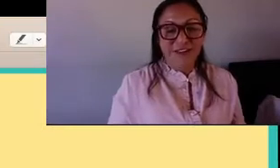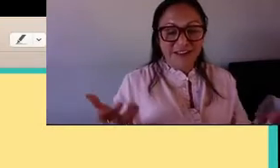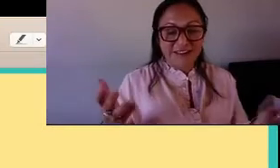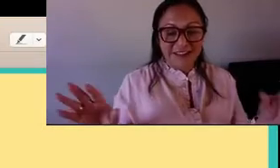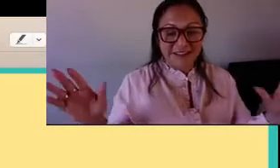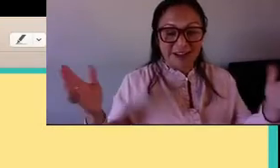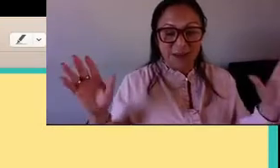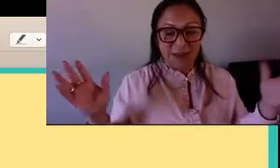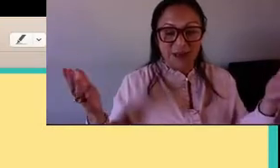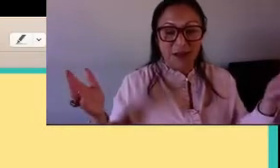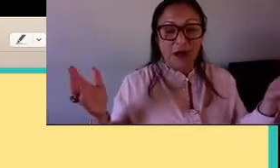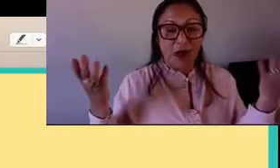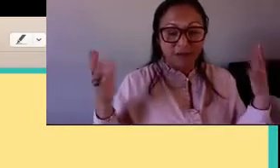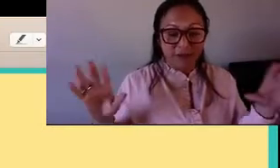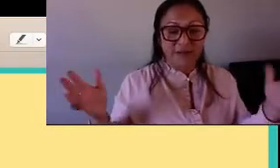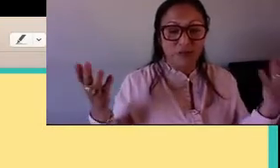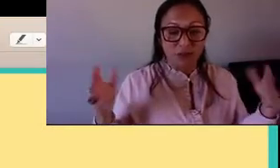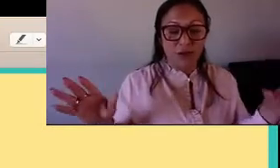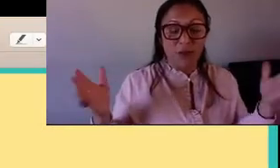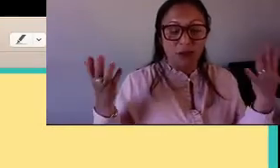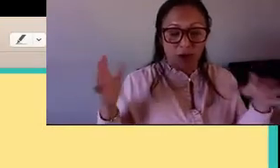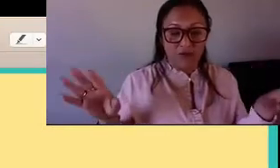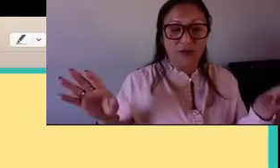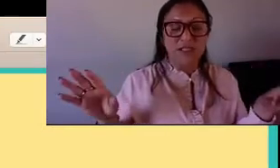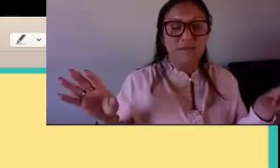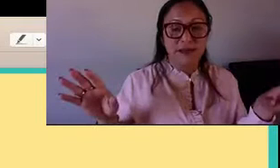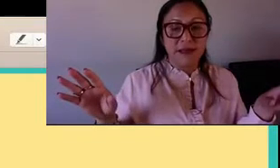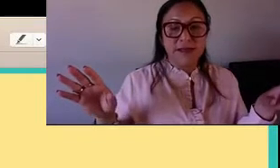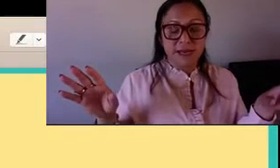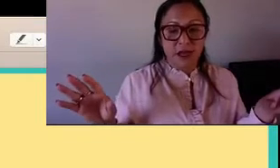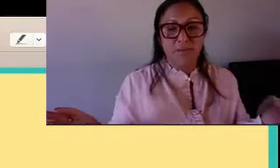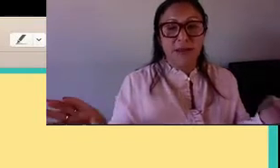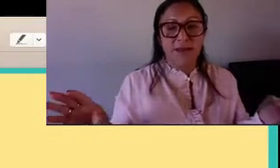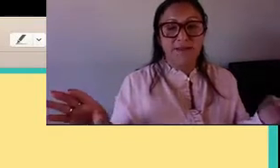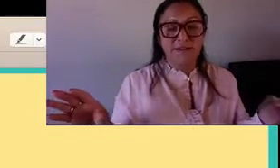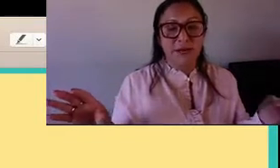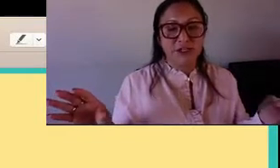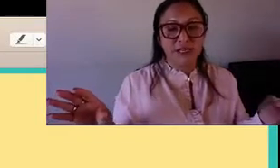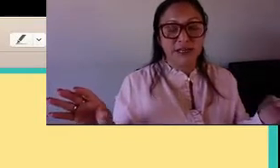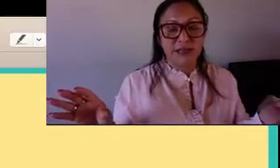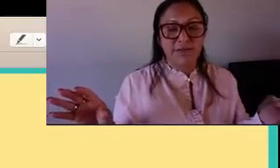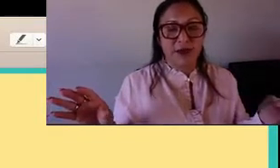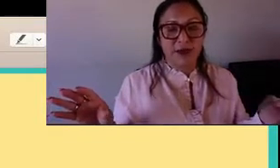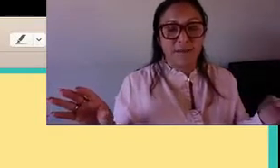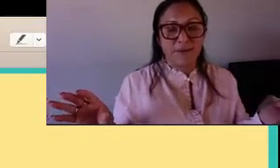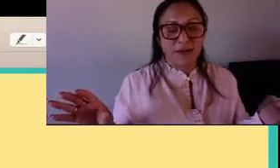All done. Yes, thanks, Monica. All done is a really great one also to help babies, especially